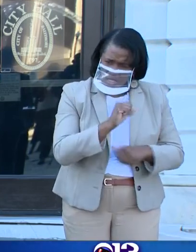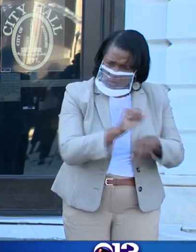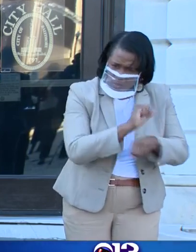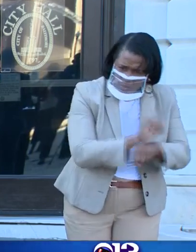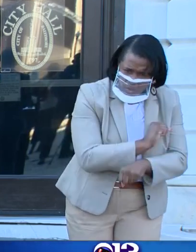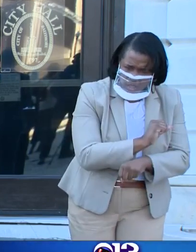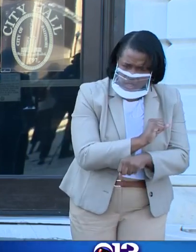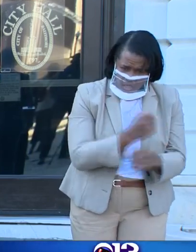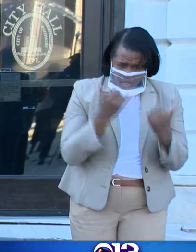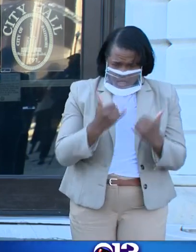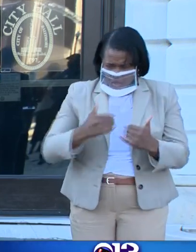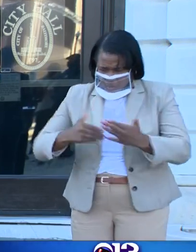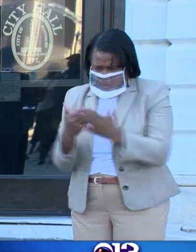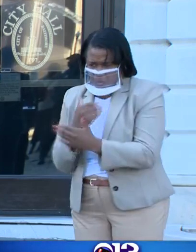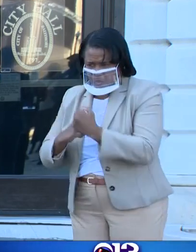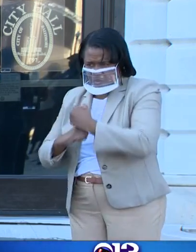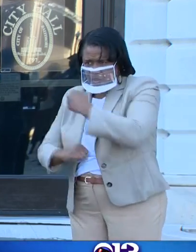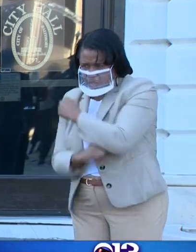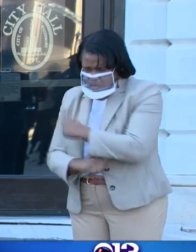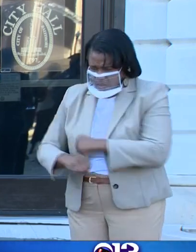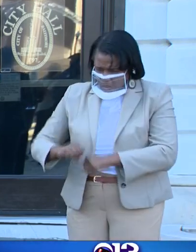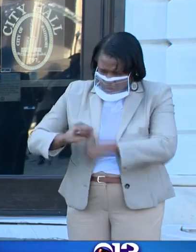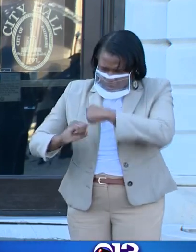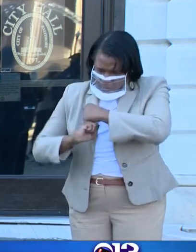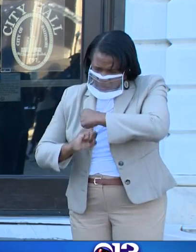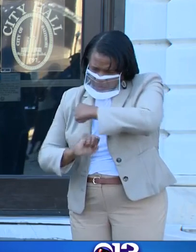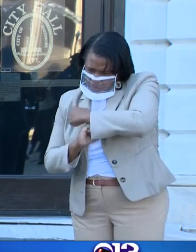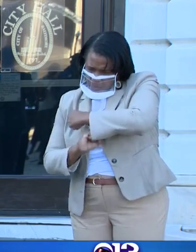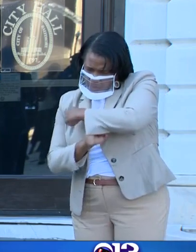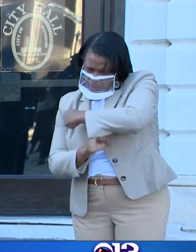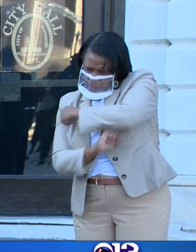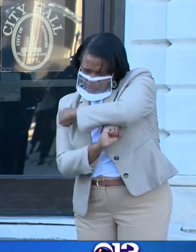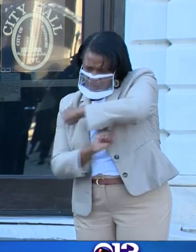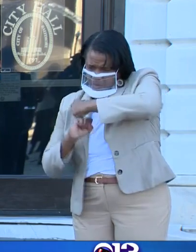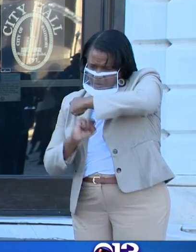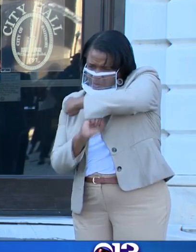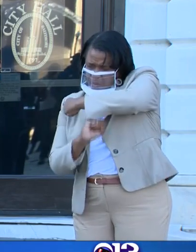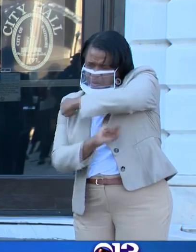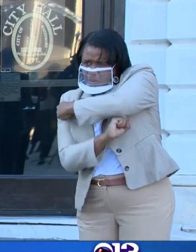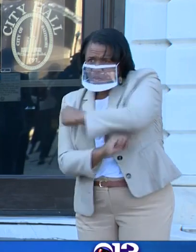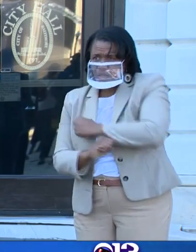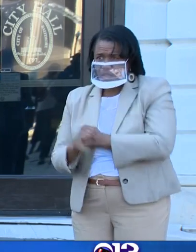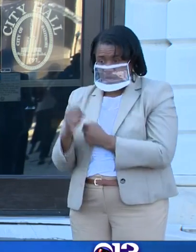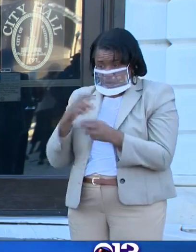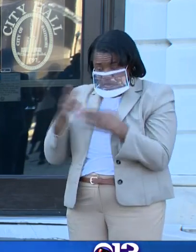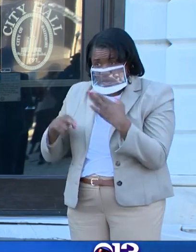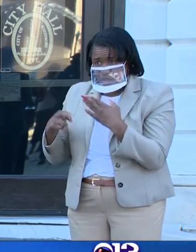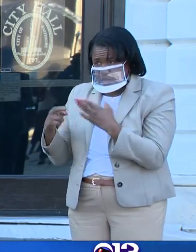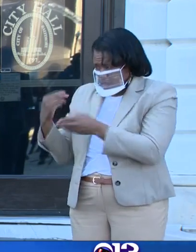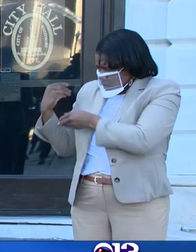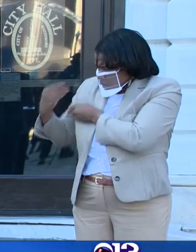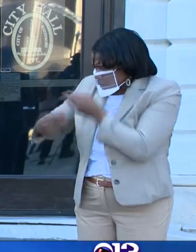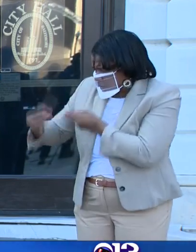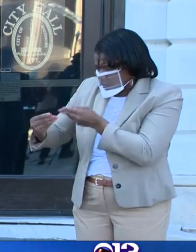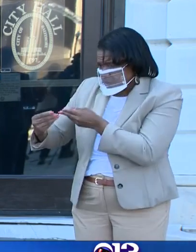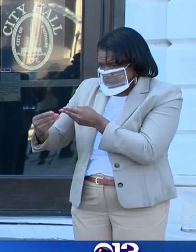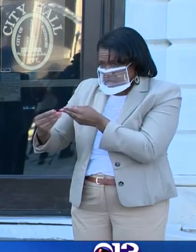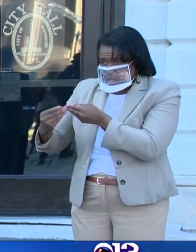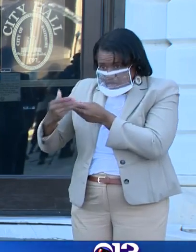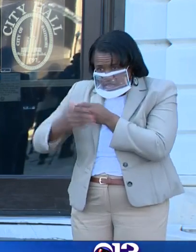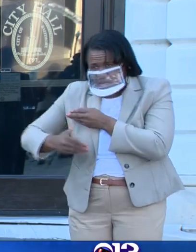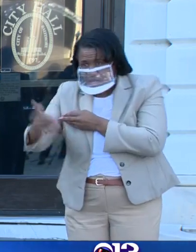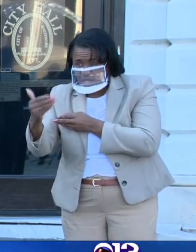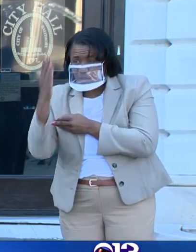a foundation brick by brick that allows the next generation to thrive. This term is